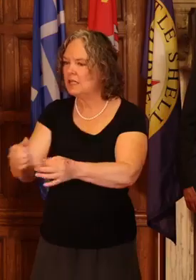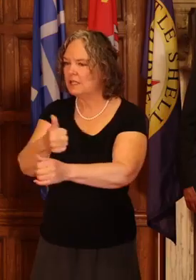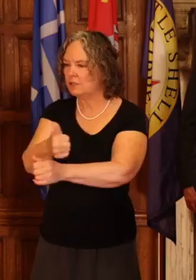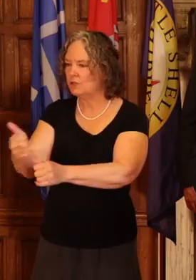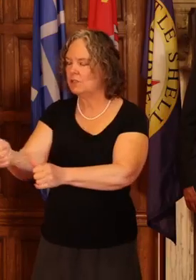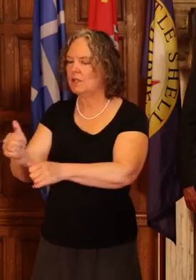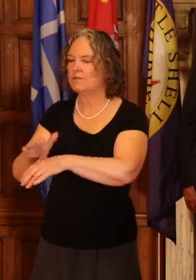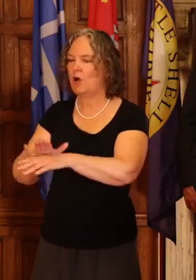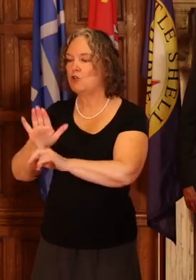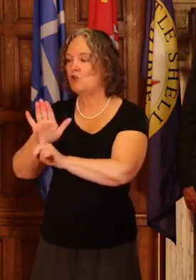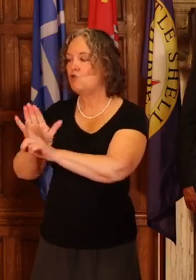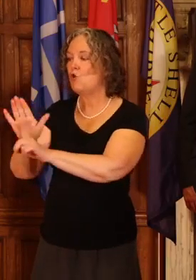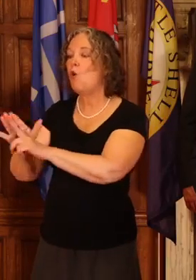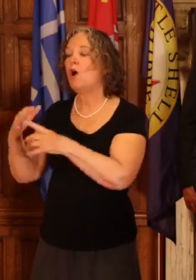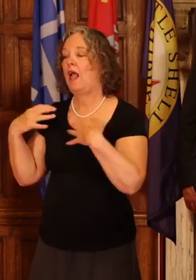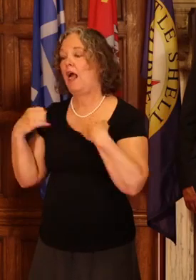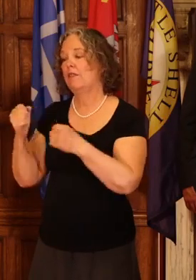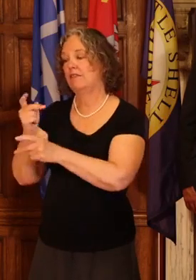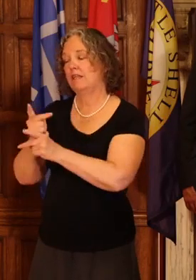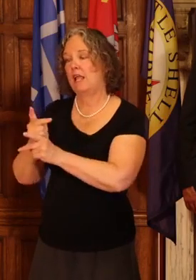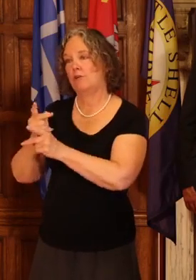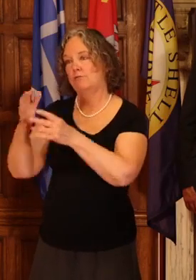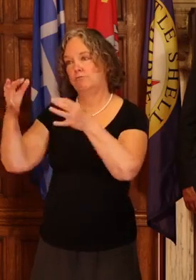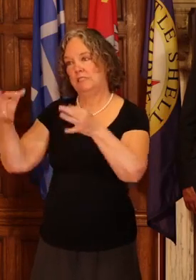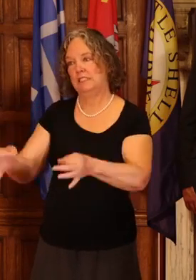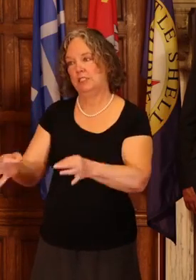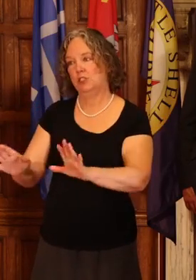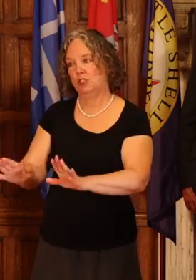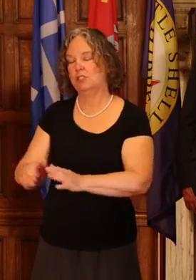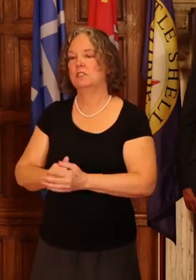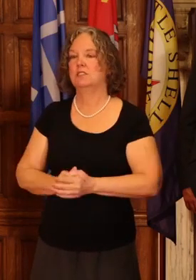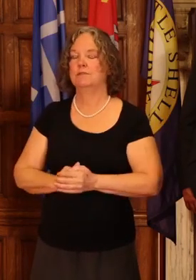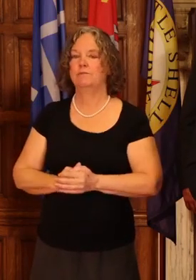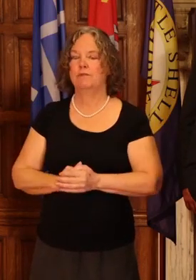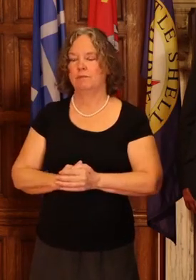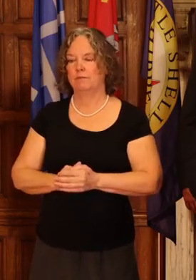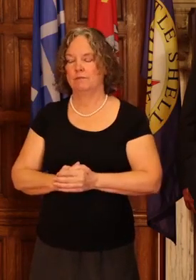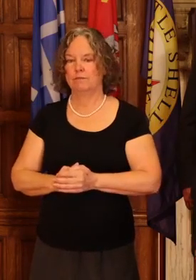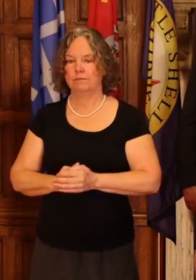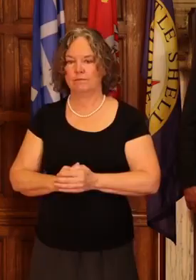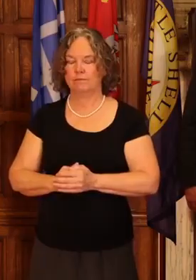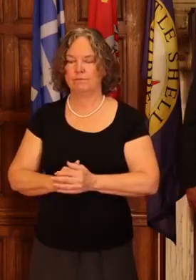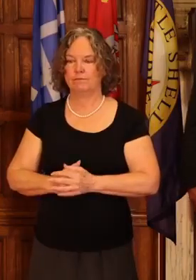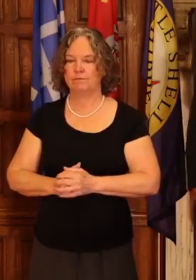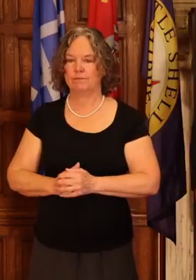individual health care decisions and how they wanted to view the vaccination at this time.